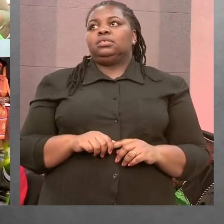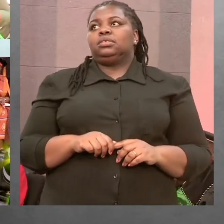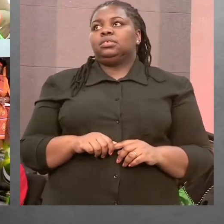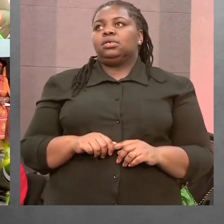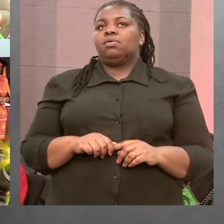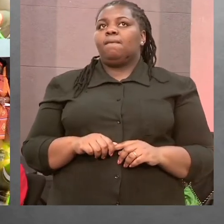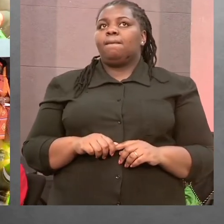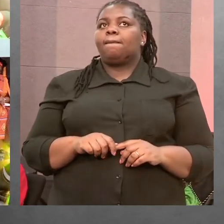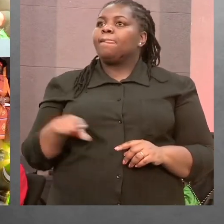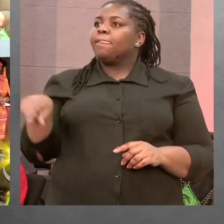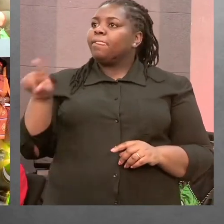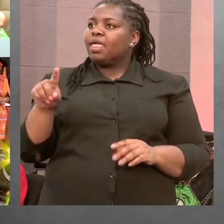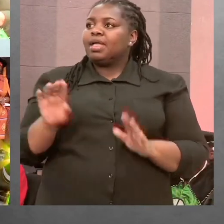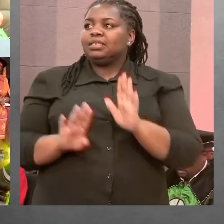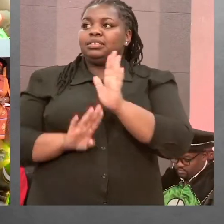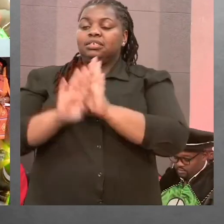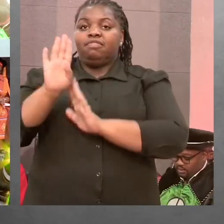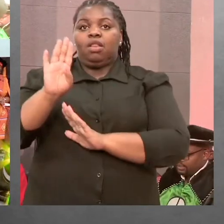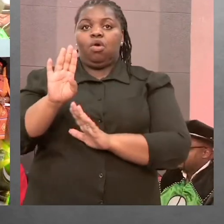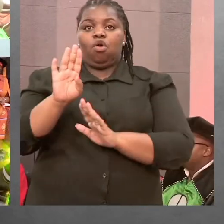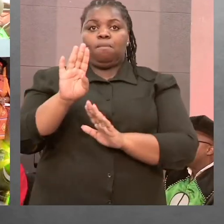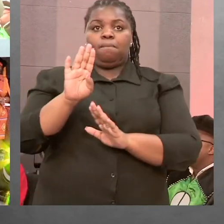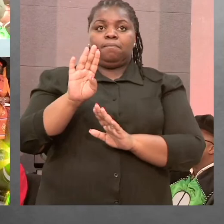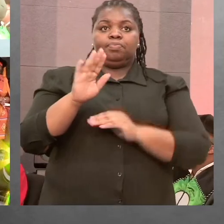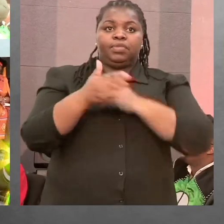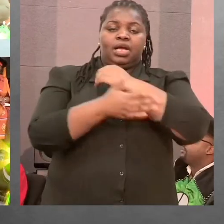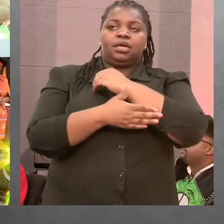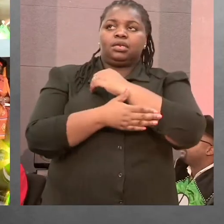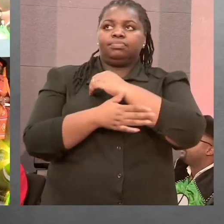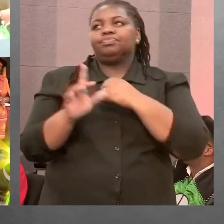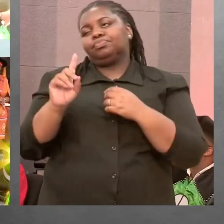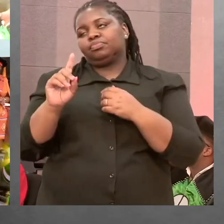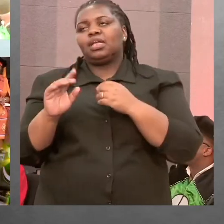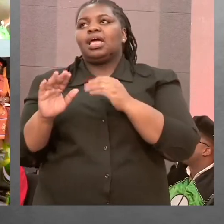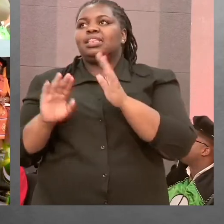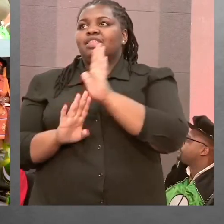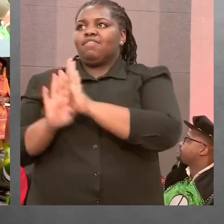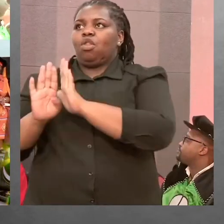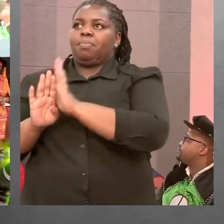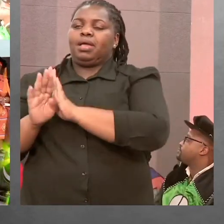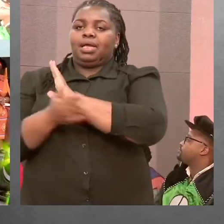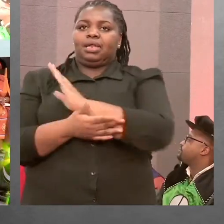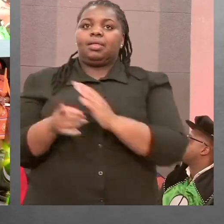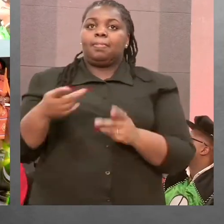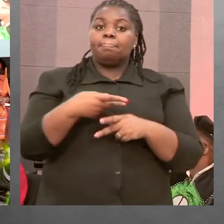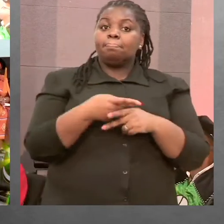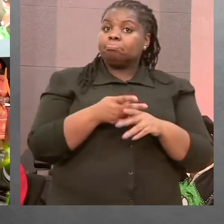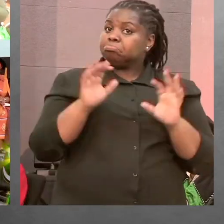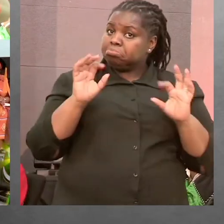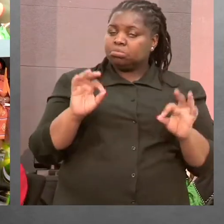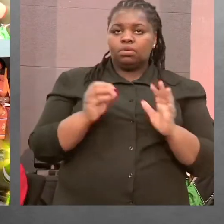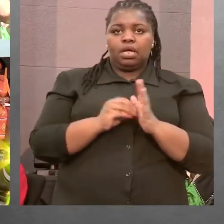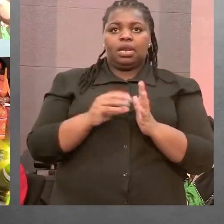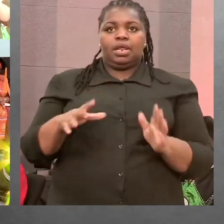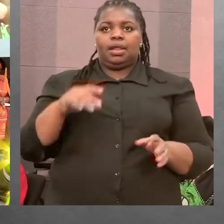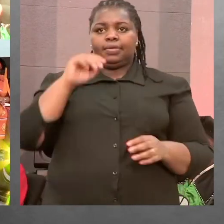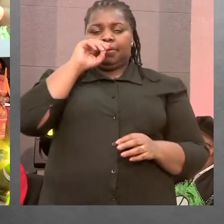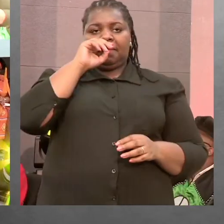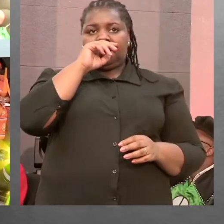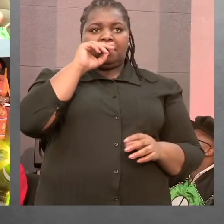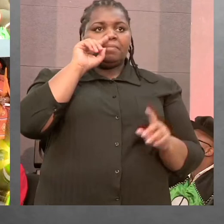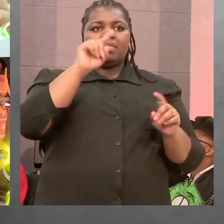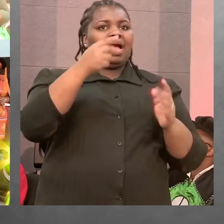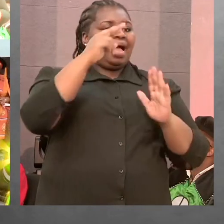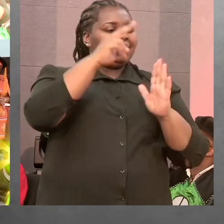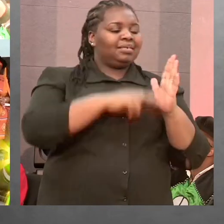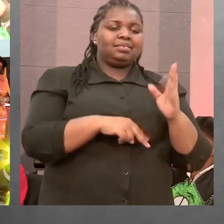that the developed countries, I mean the developing countries, are producing learners that are unable to